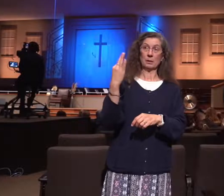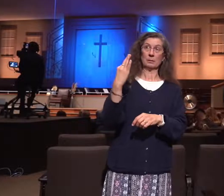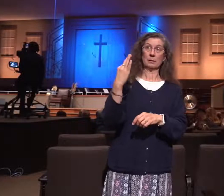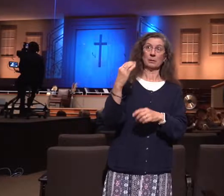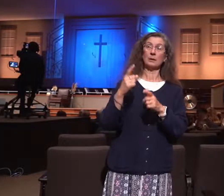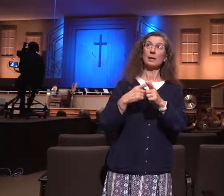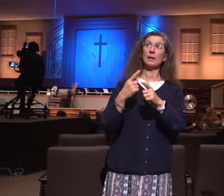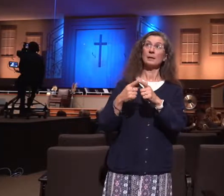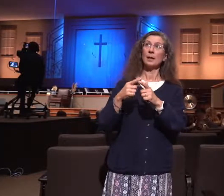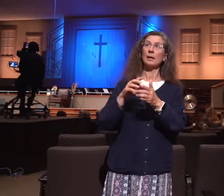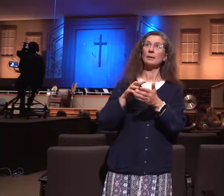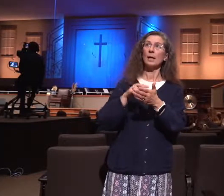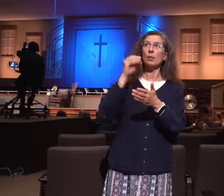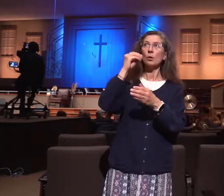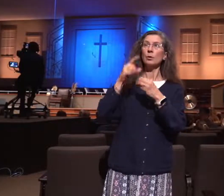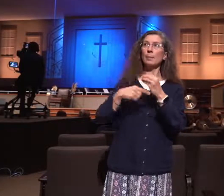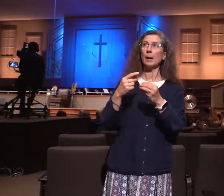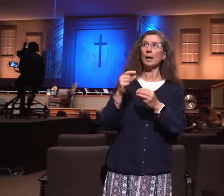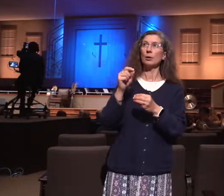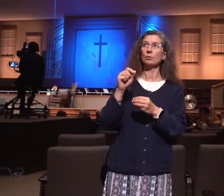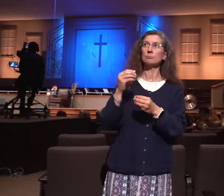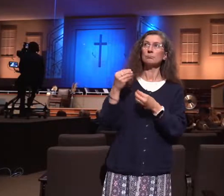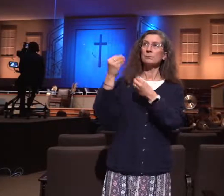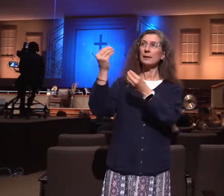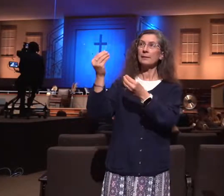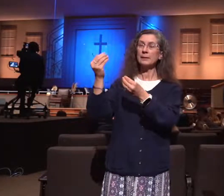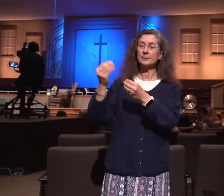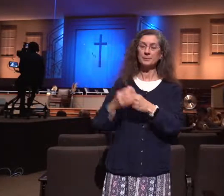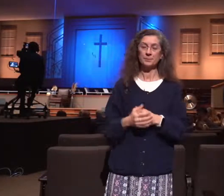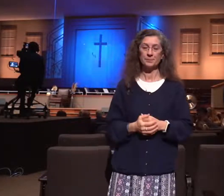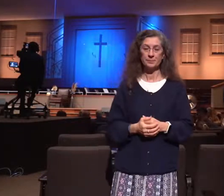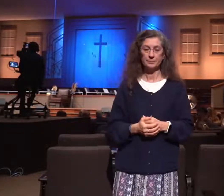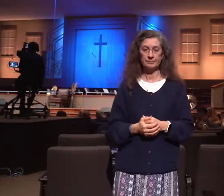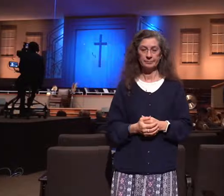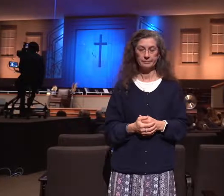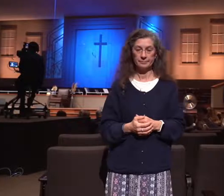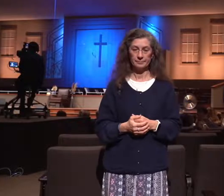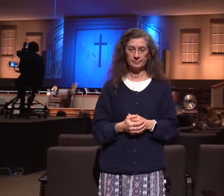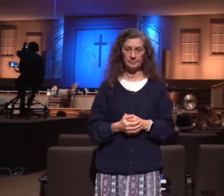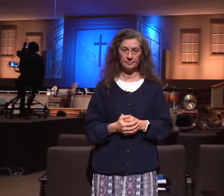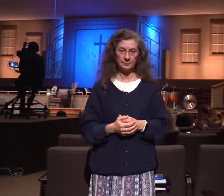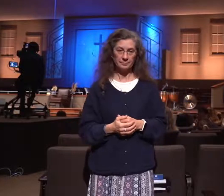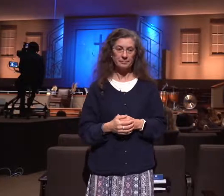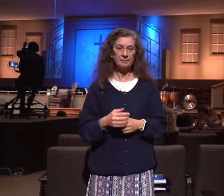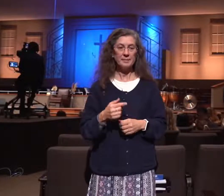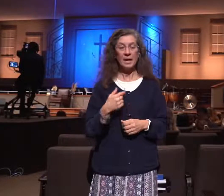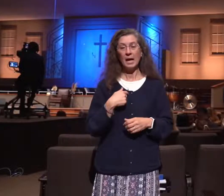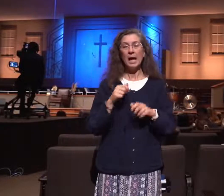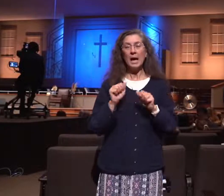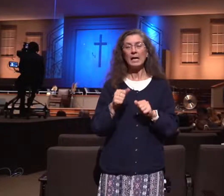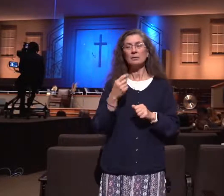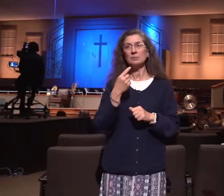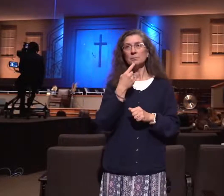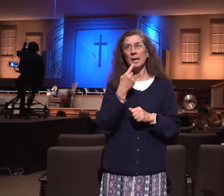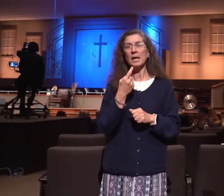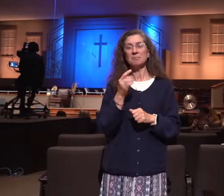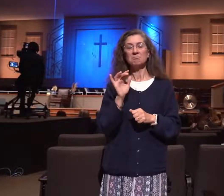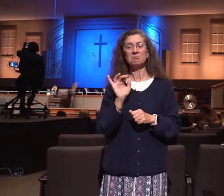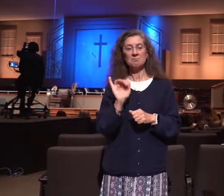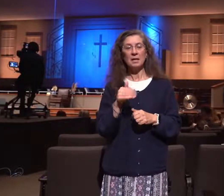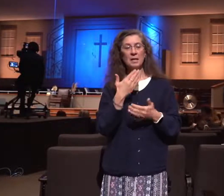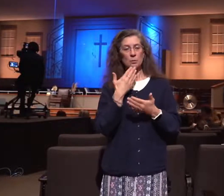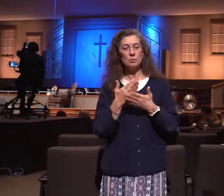me about tithing. And I could have walked out that day and said, Brother Jones, that was a good message, and not